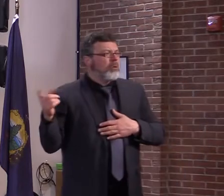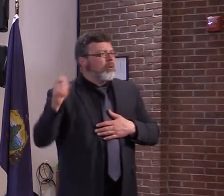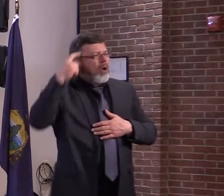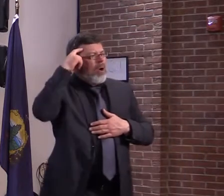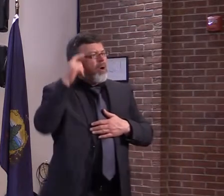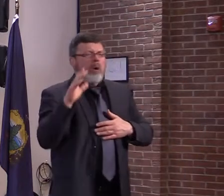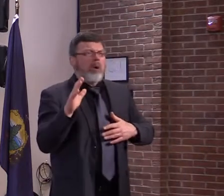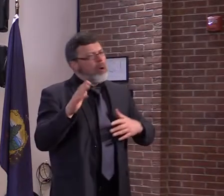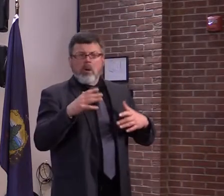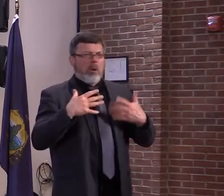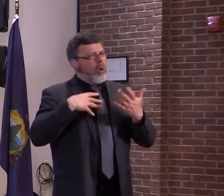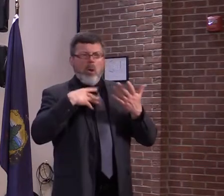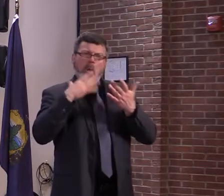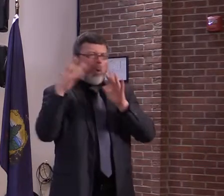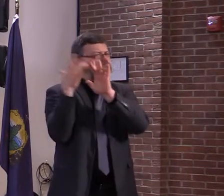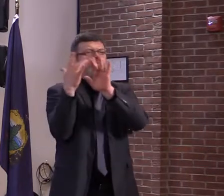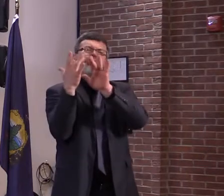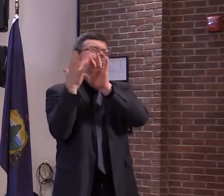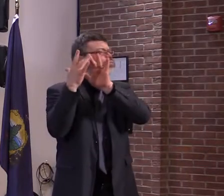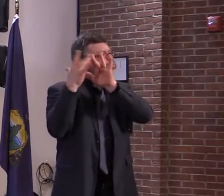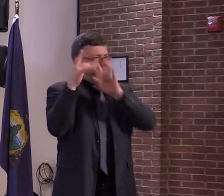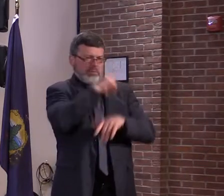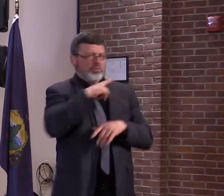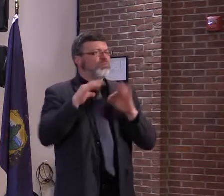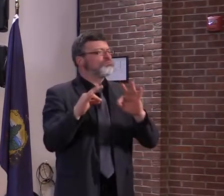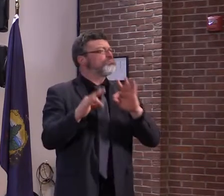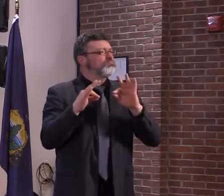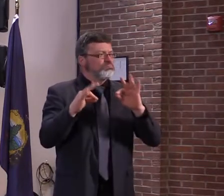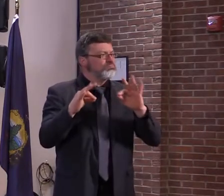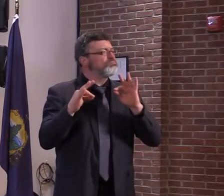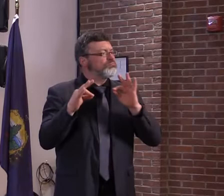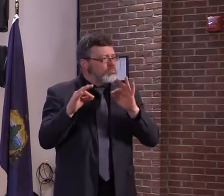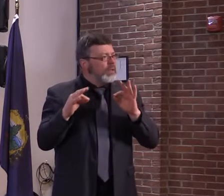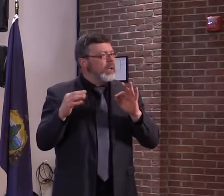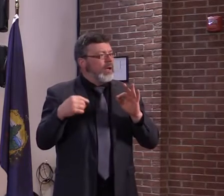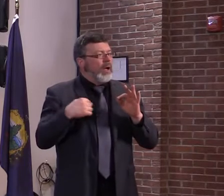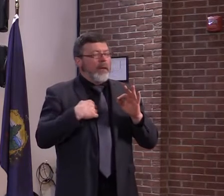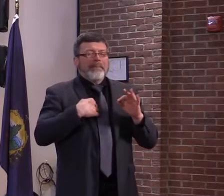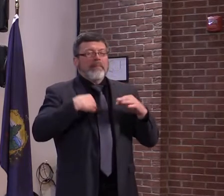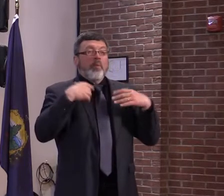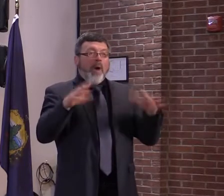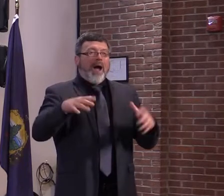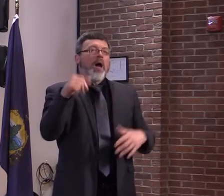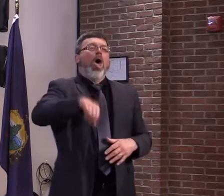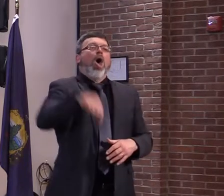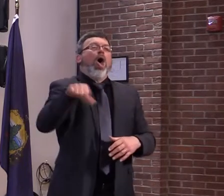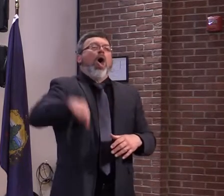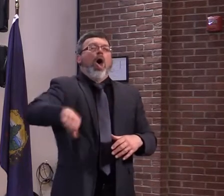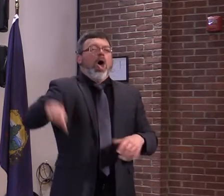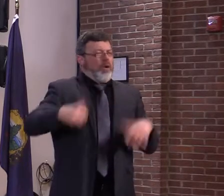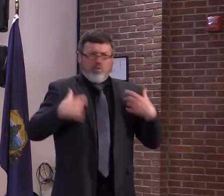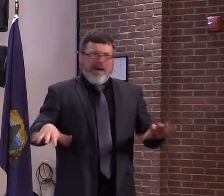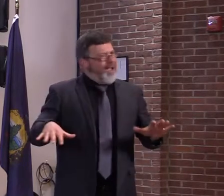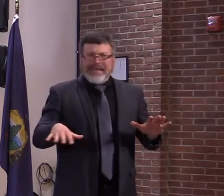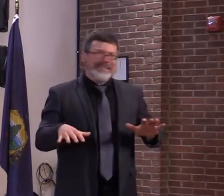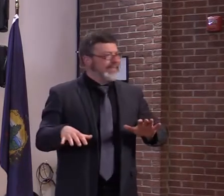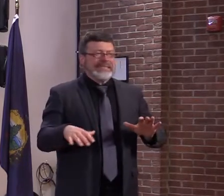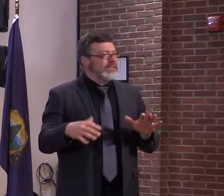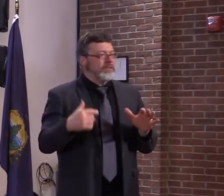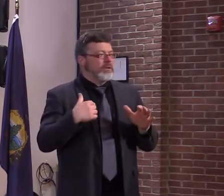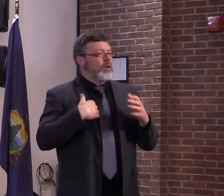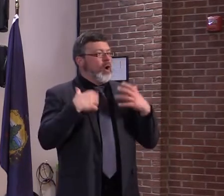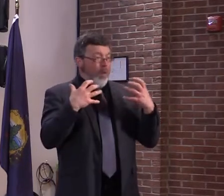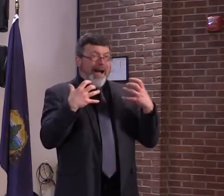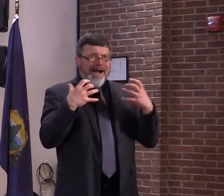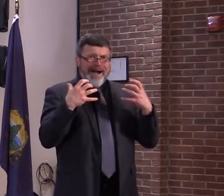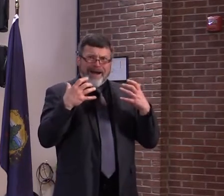to make a difference so that we don't have to, so that I don't have to veto bills at the end of the session. I'd like to at least make it known what our